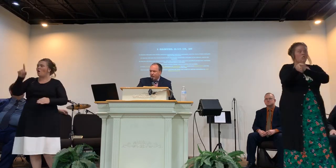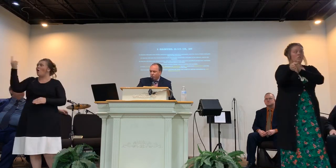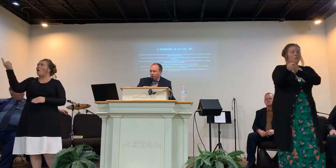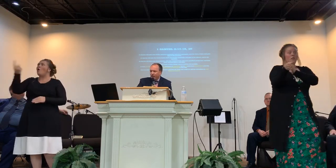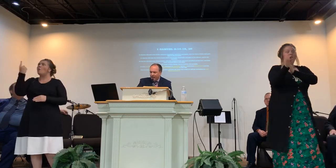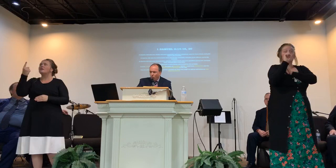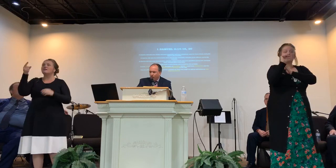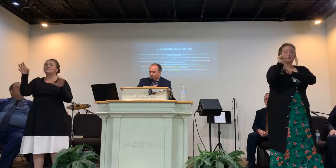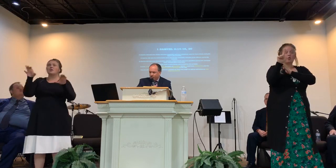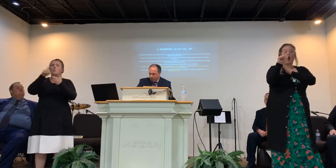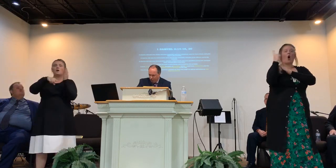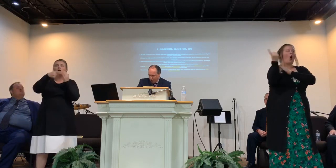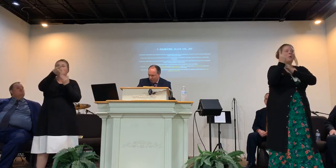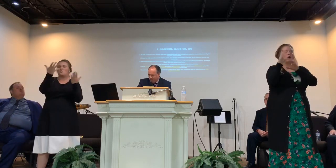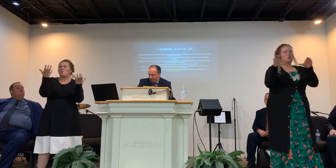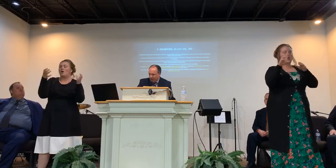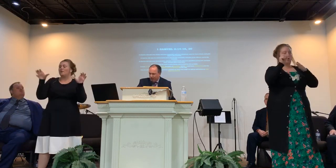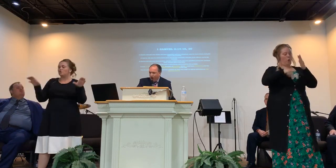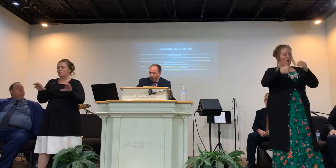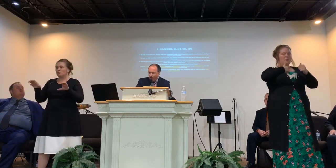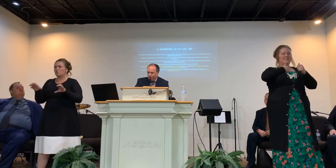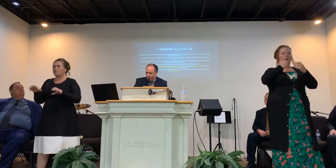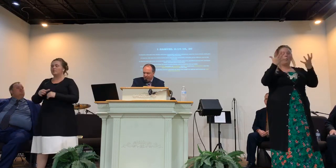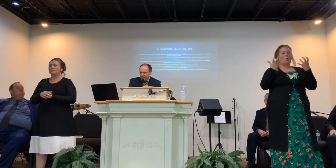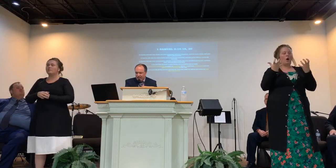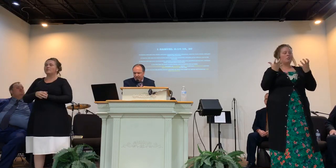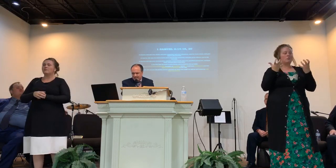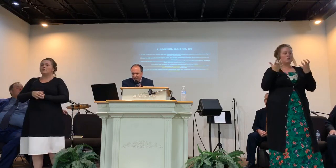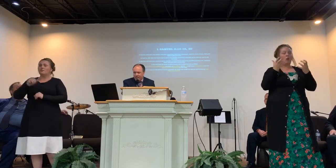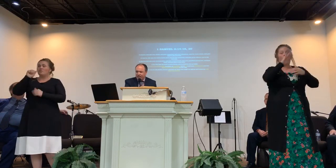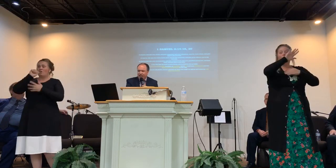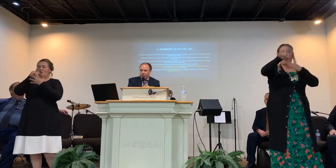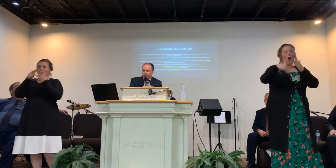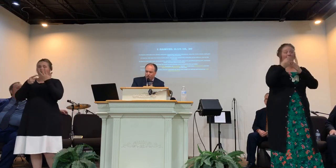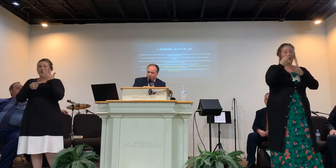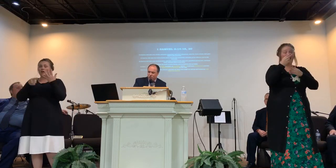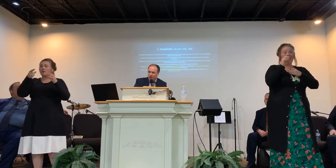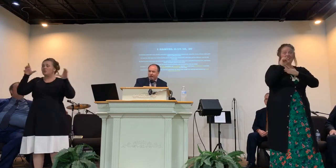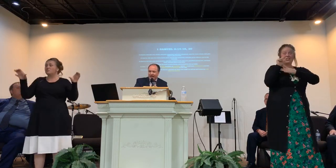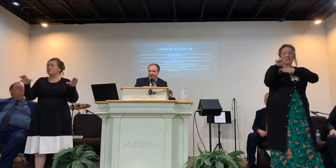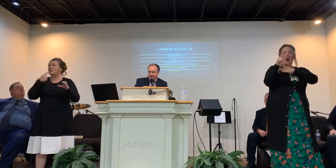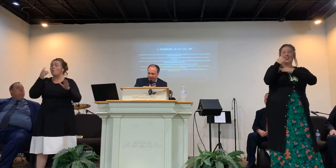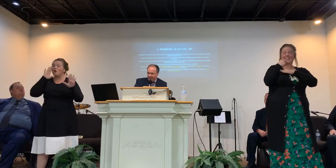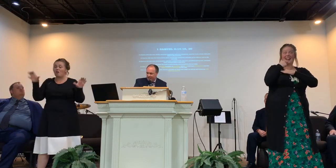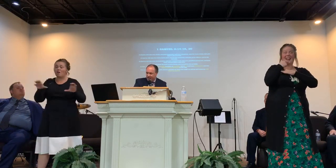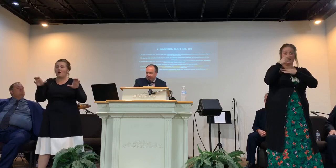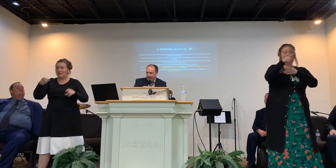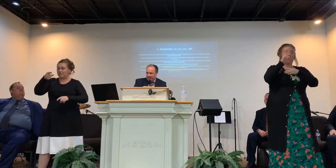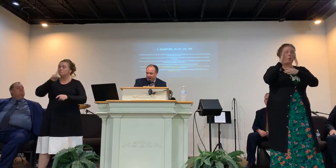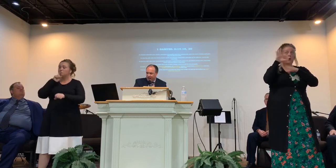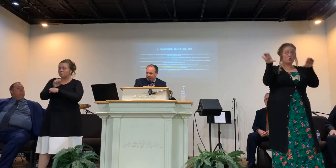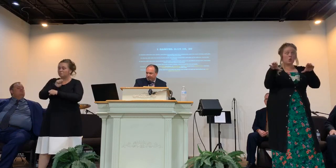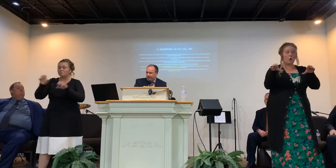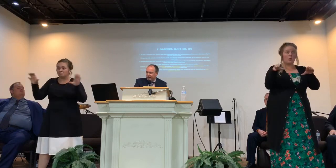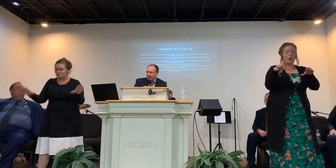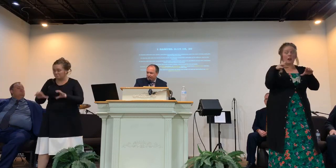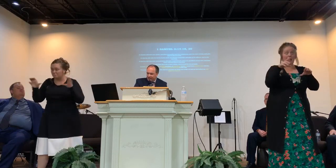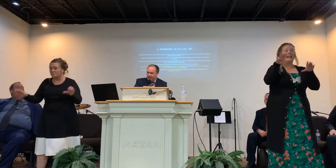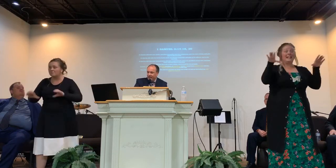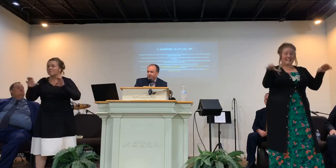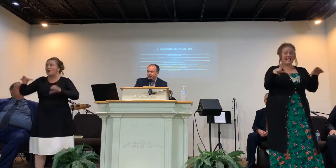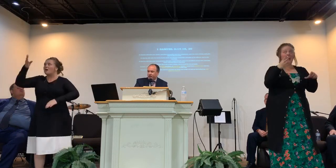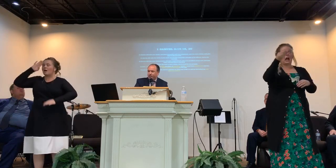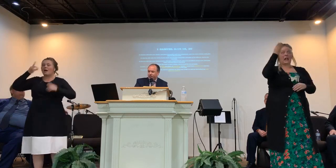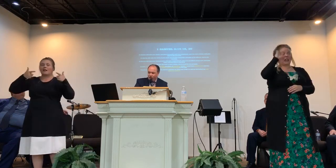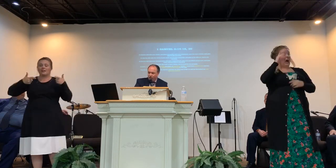always did what he wanted to do. All the things that he said that he would do, he did. And God